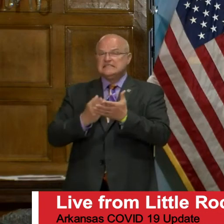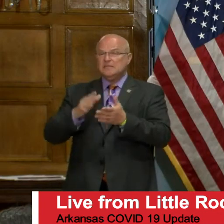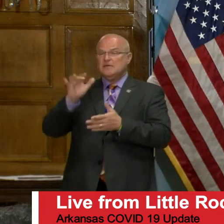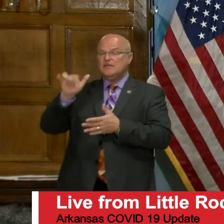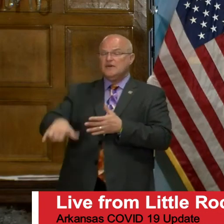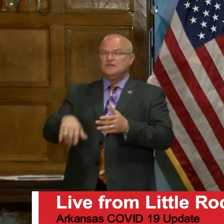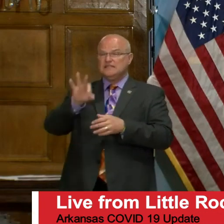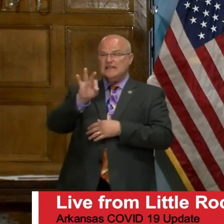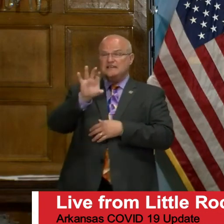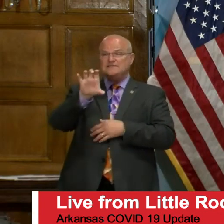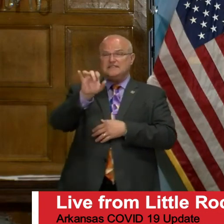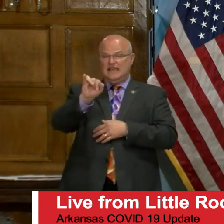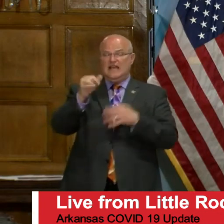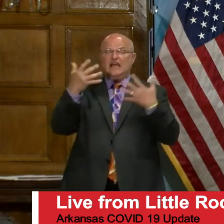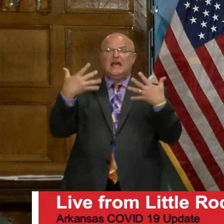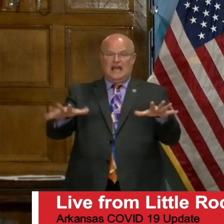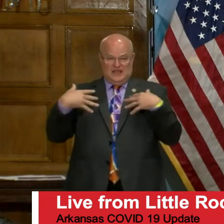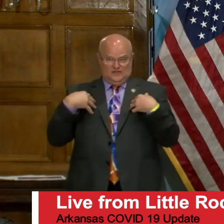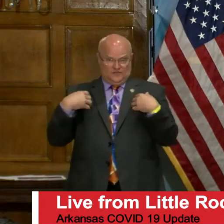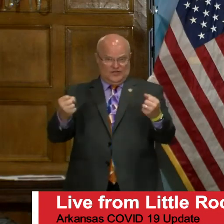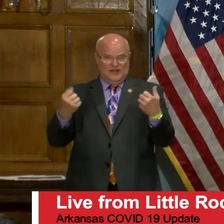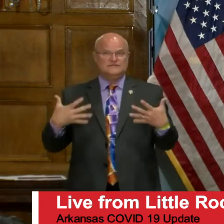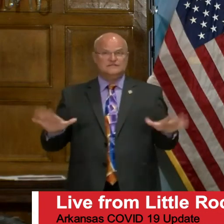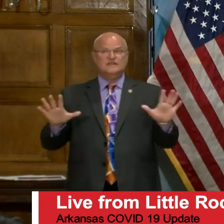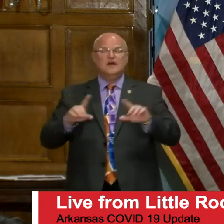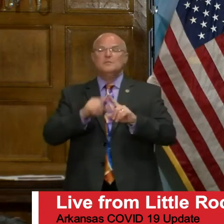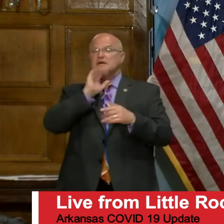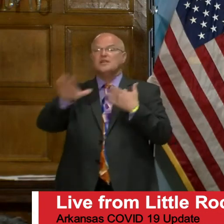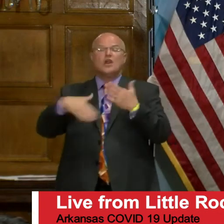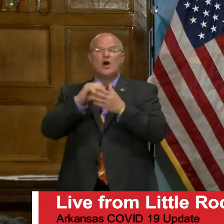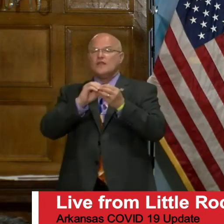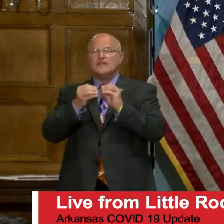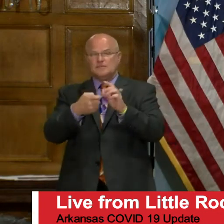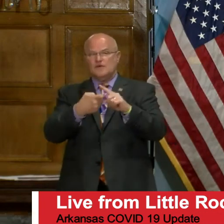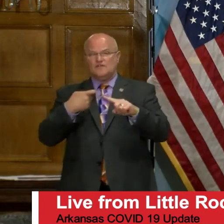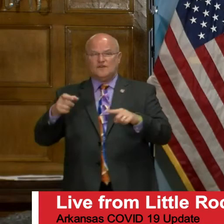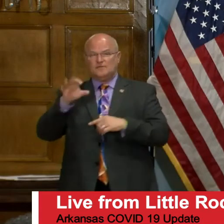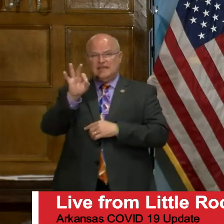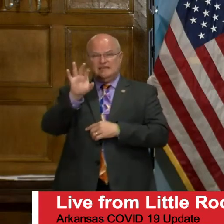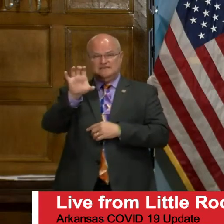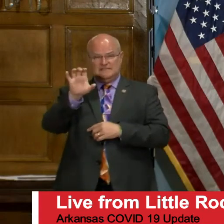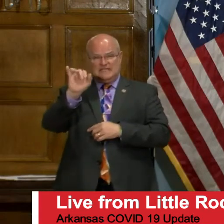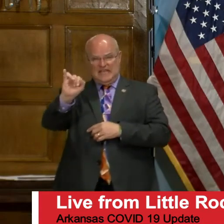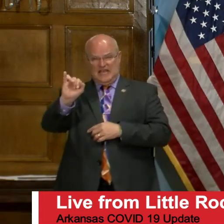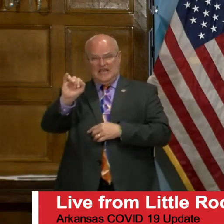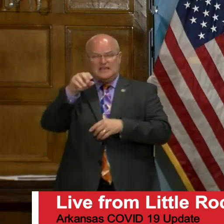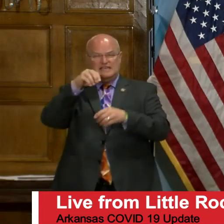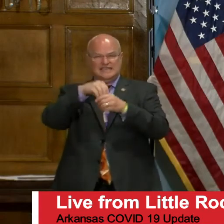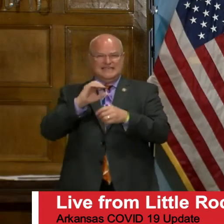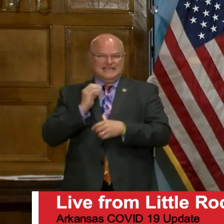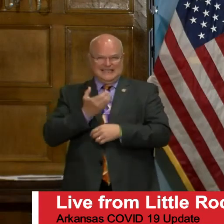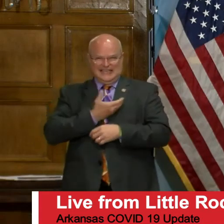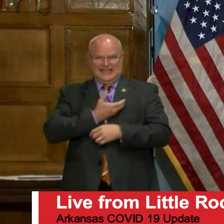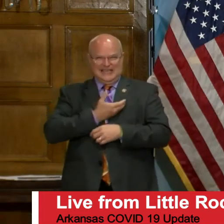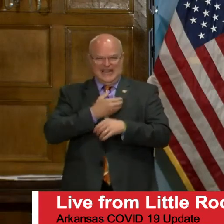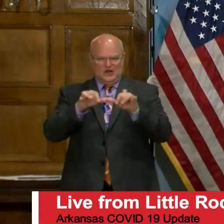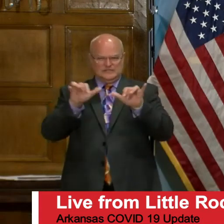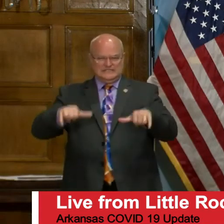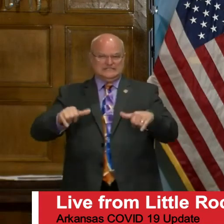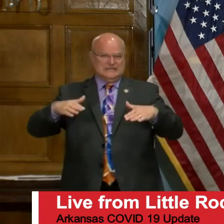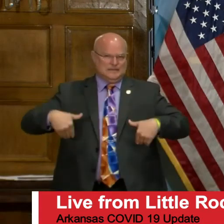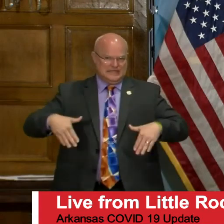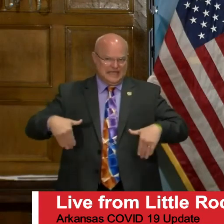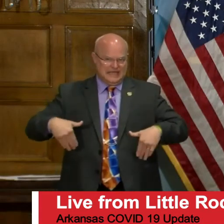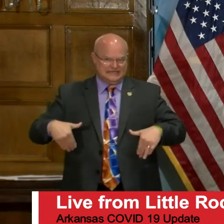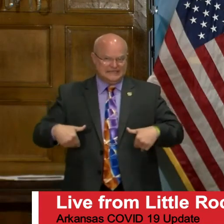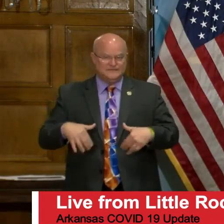those in the FCI have recovered, but not all the numbers from the FCI are in our system